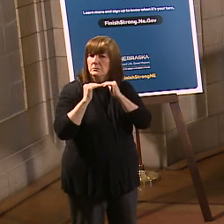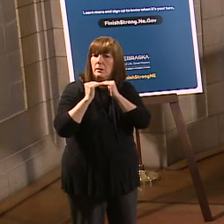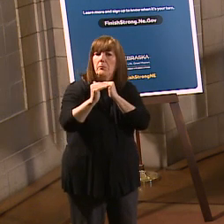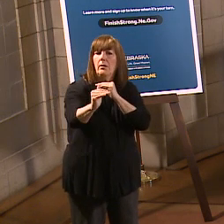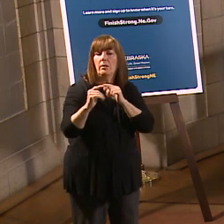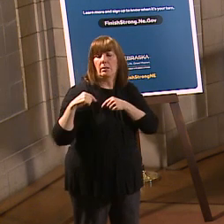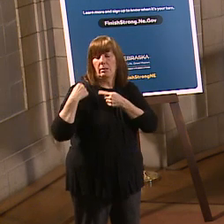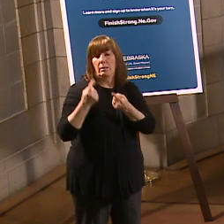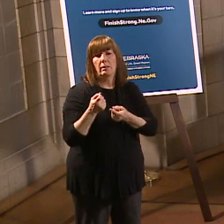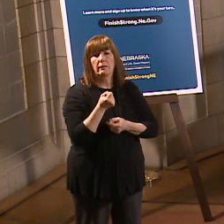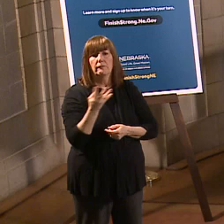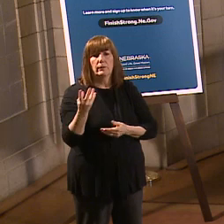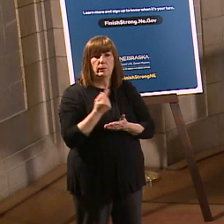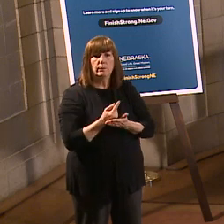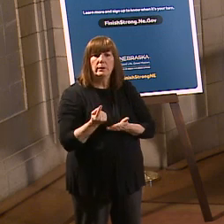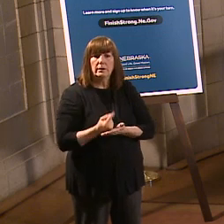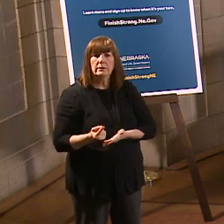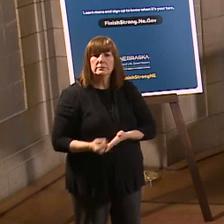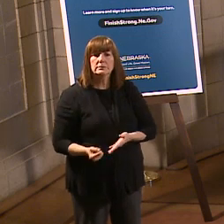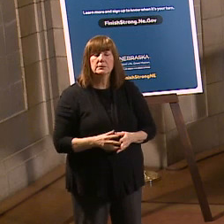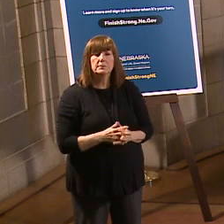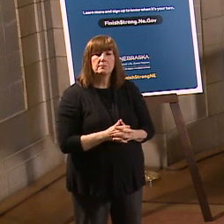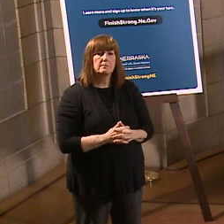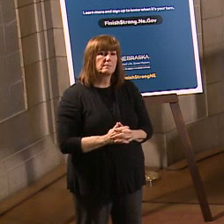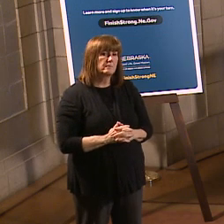over the last several weeks.